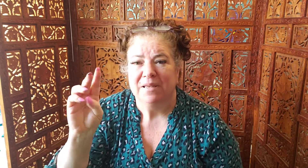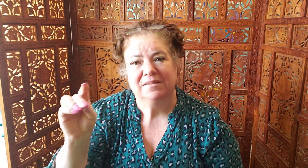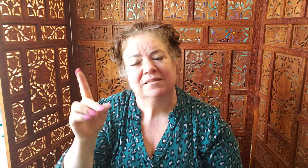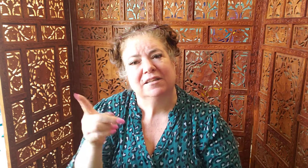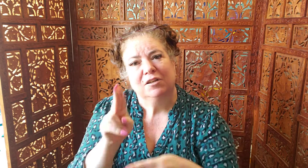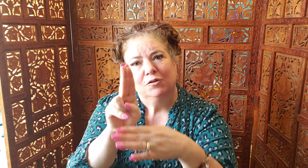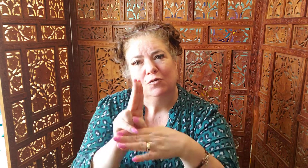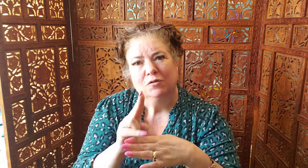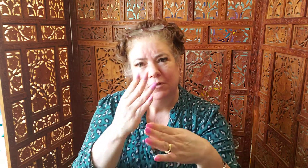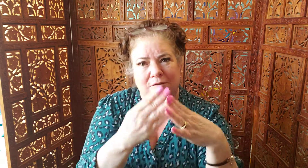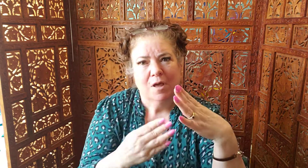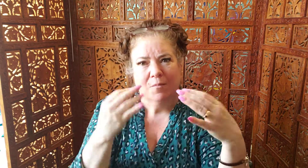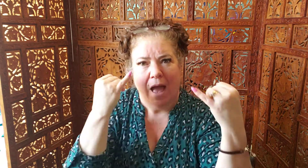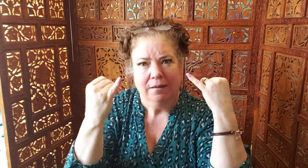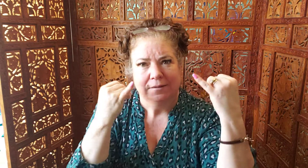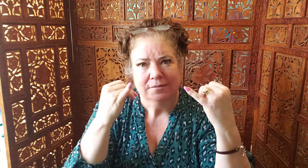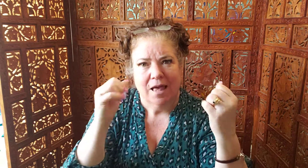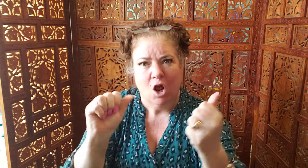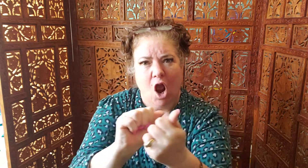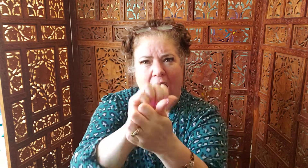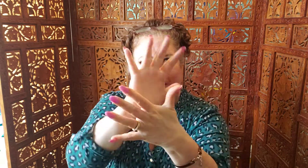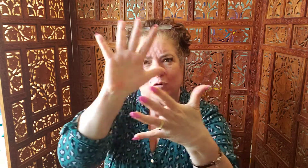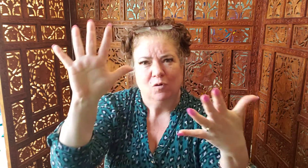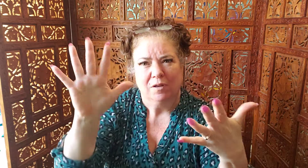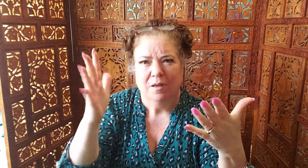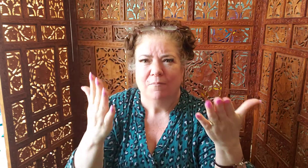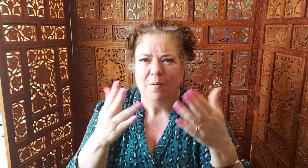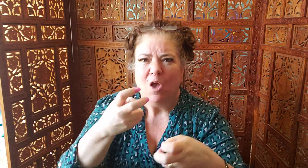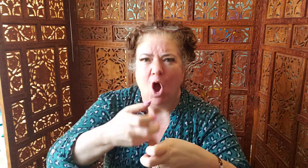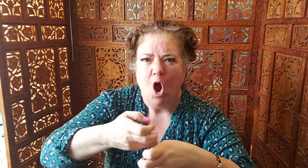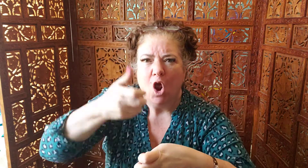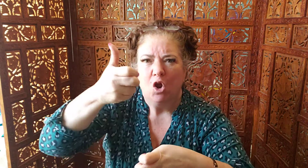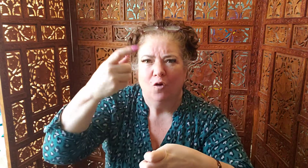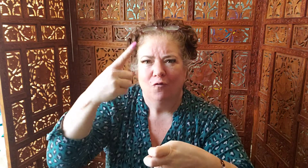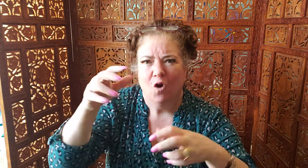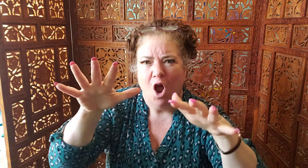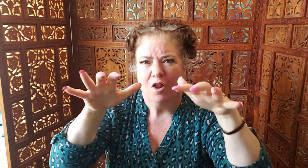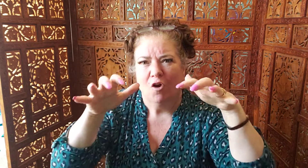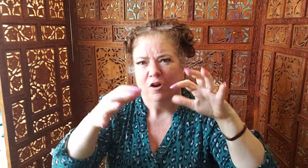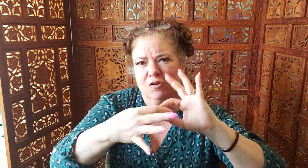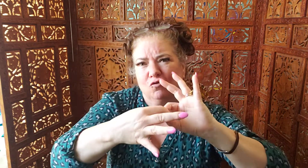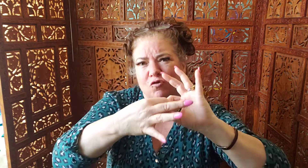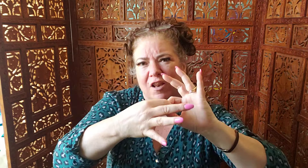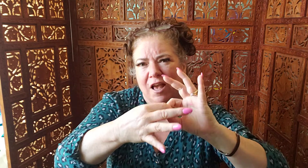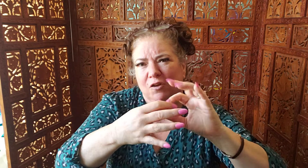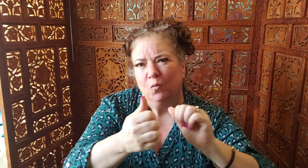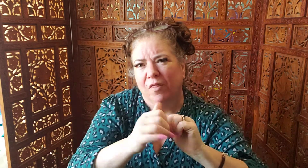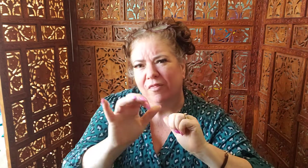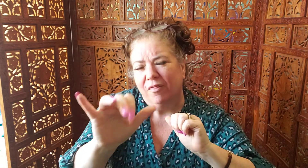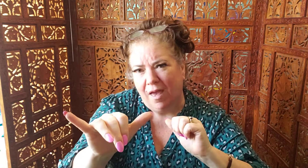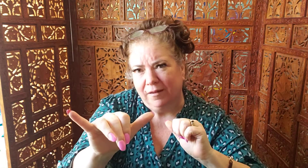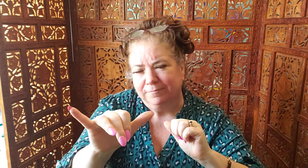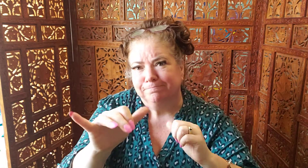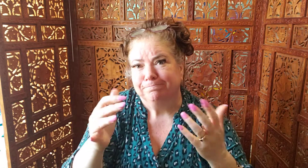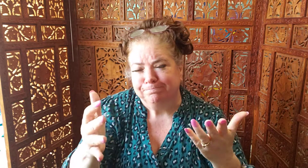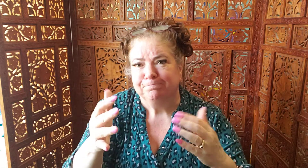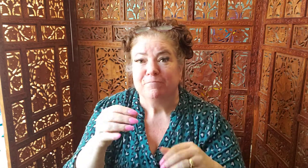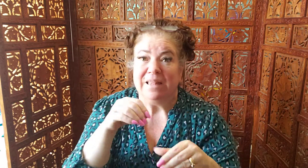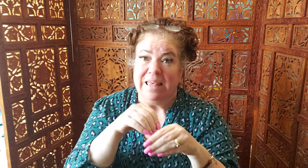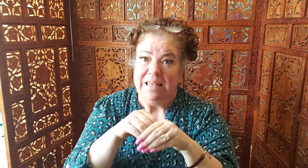fit and they all come together in the first act to form a complete picture at the same time that the Seurat masterpiece of Sunday in the